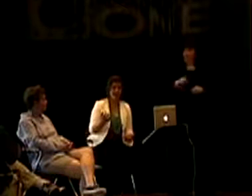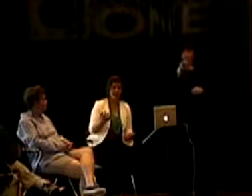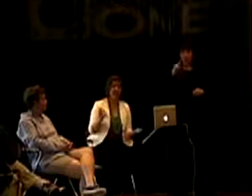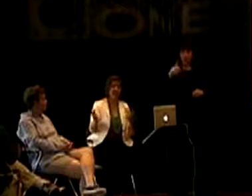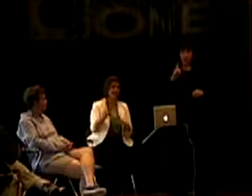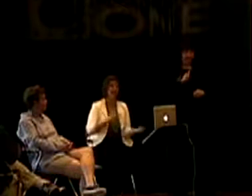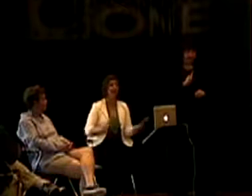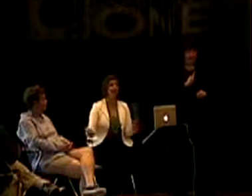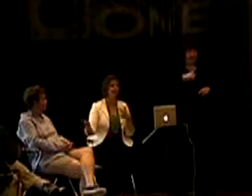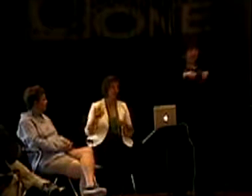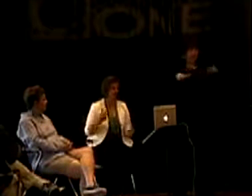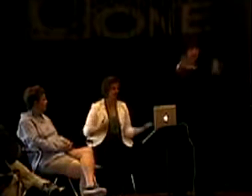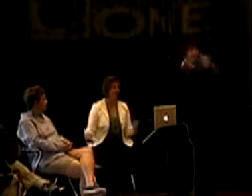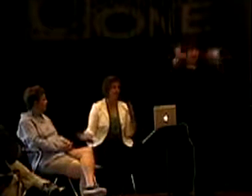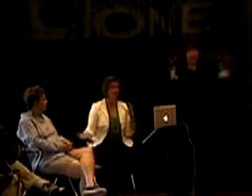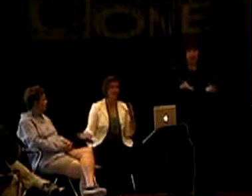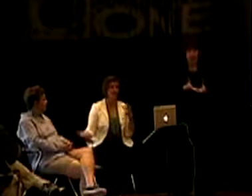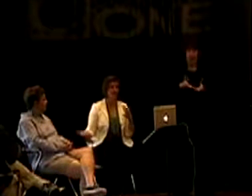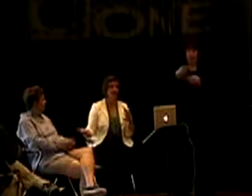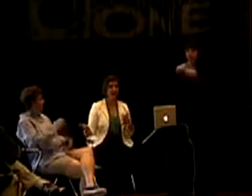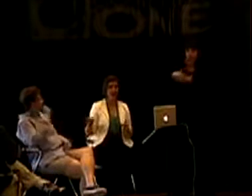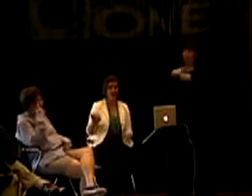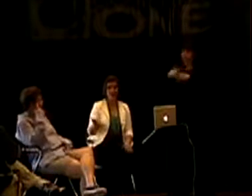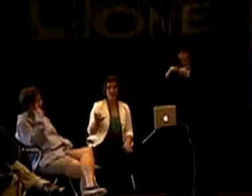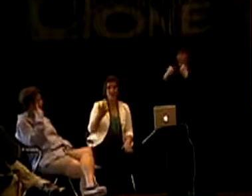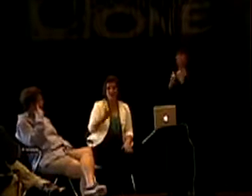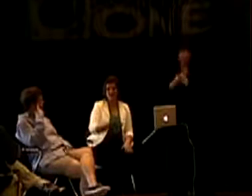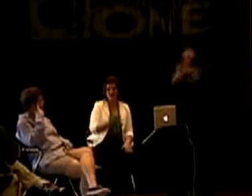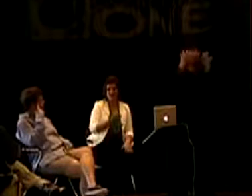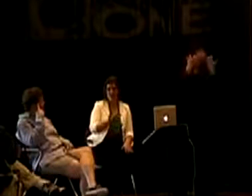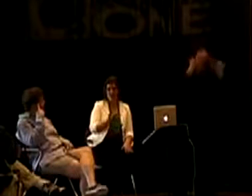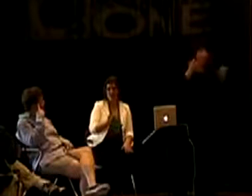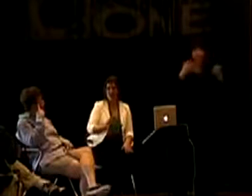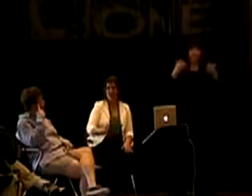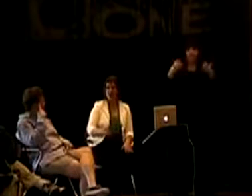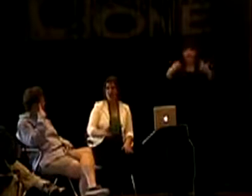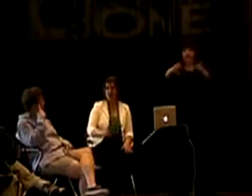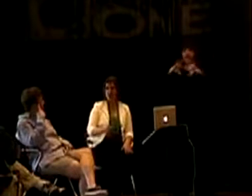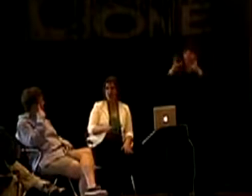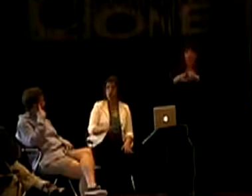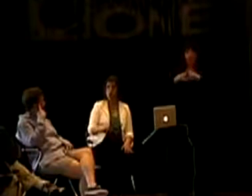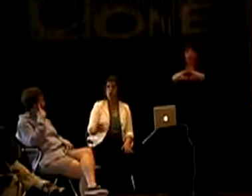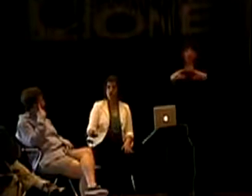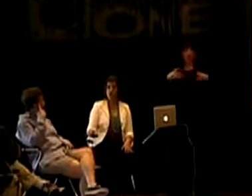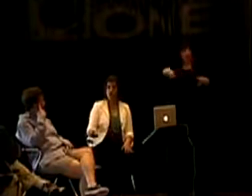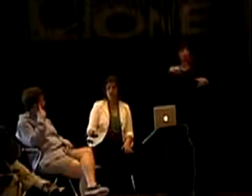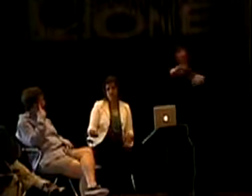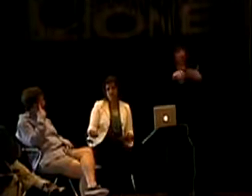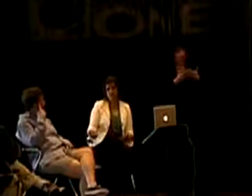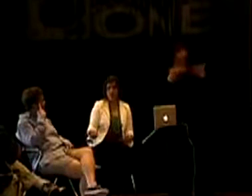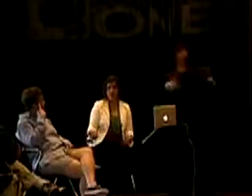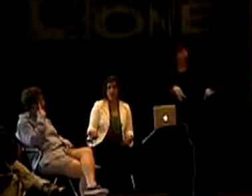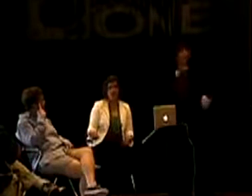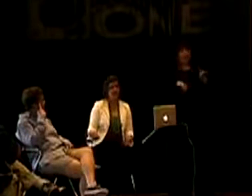me, certainly the entire production team and audiences and company have discovered through